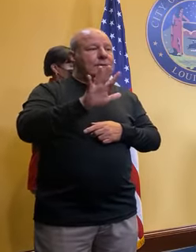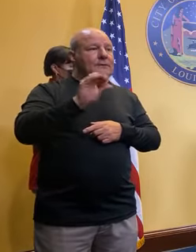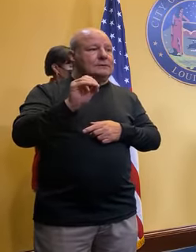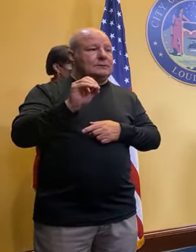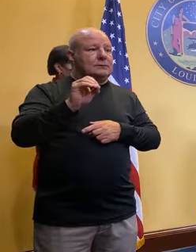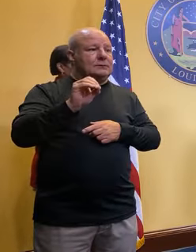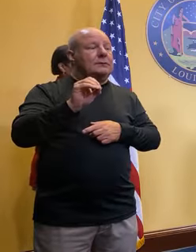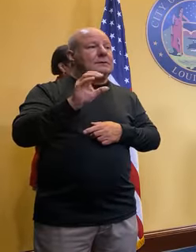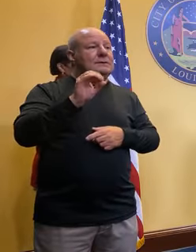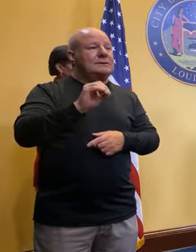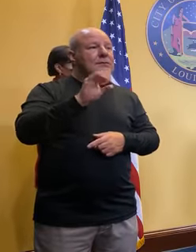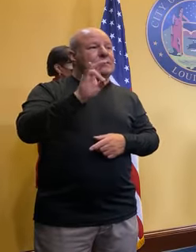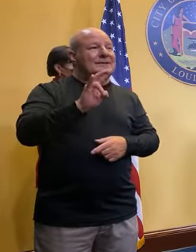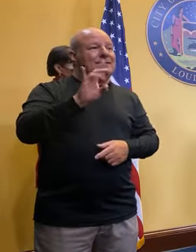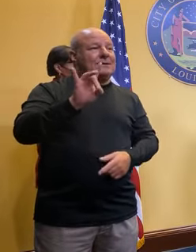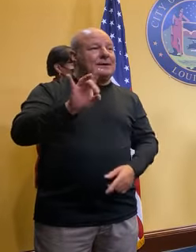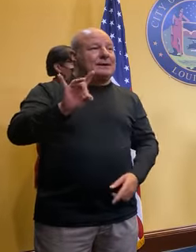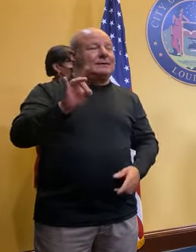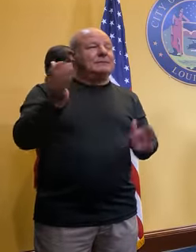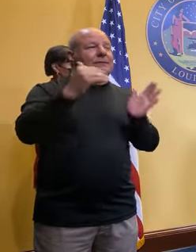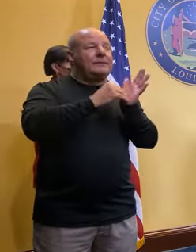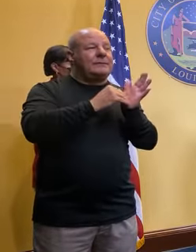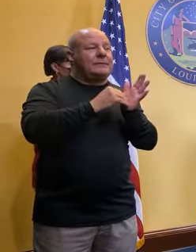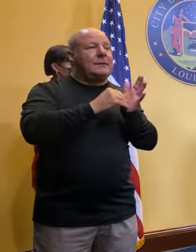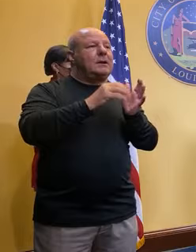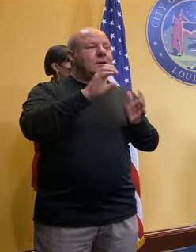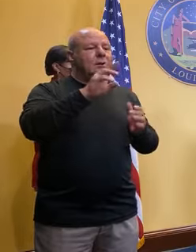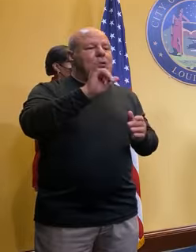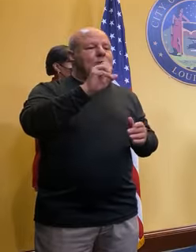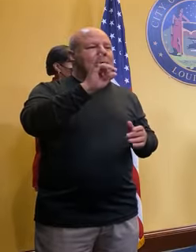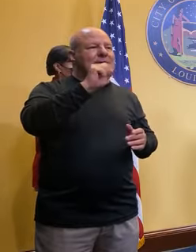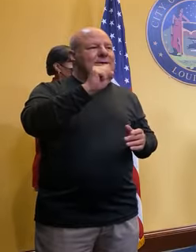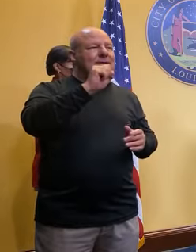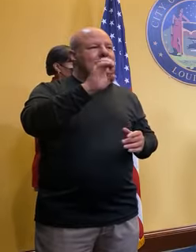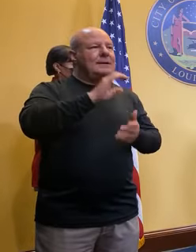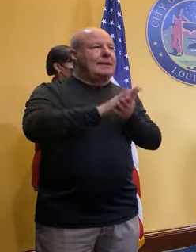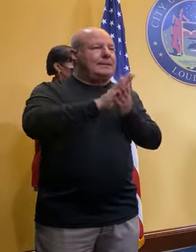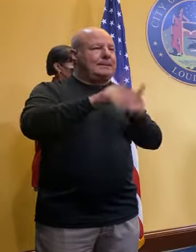504-350-0788. I'll repeat that. It's Crisis Cleanup,